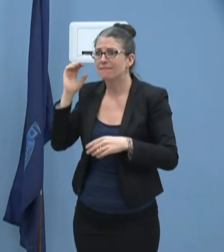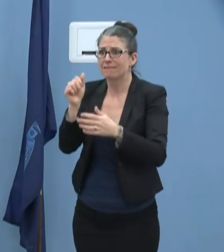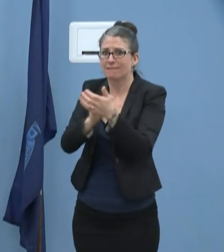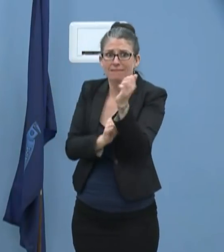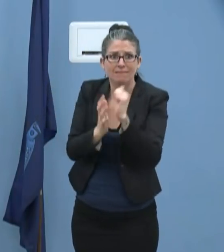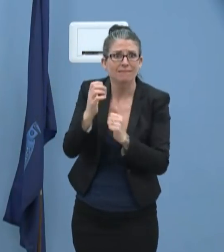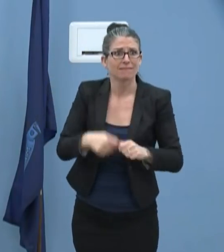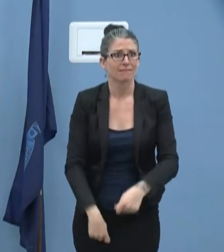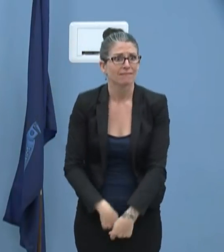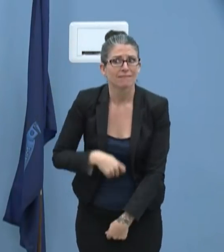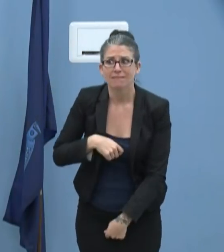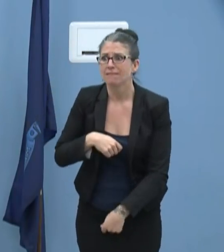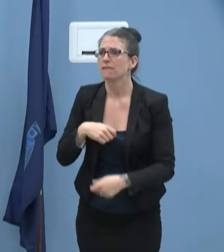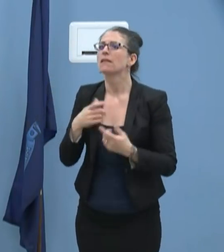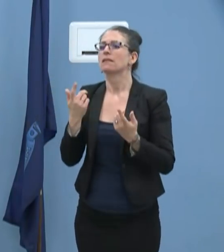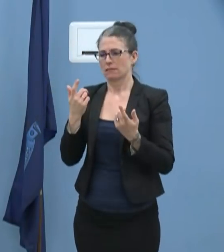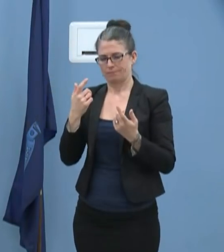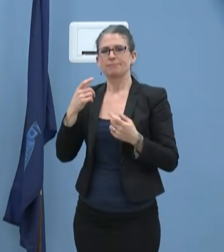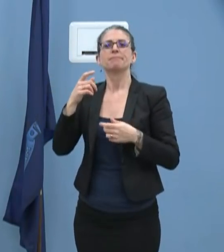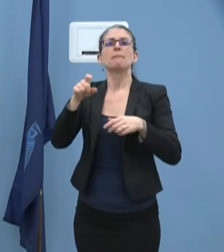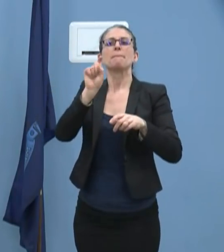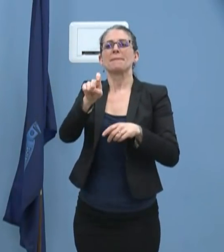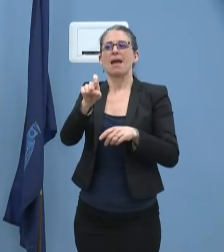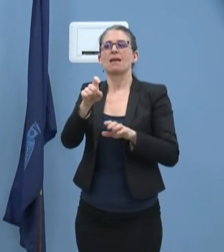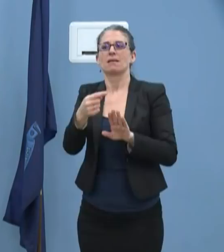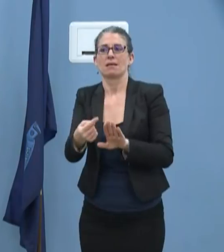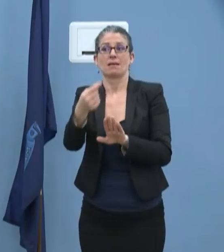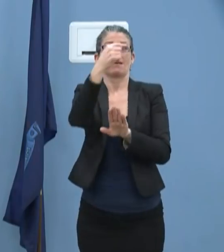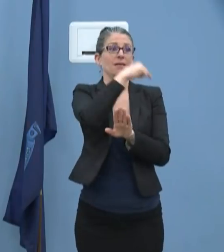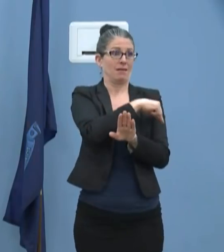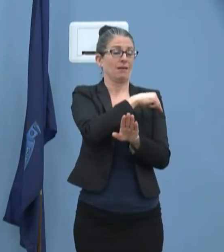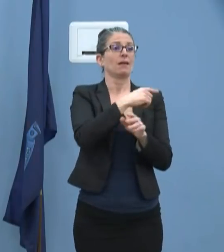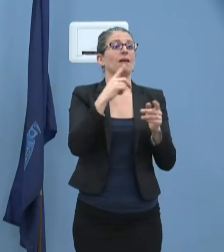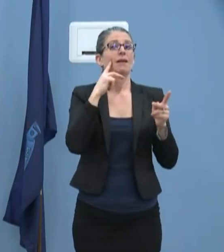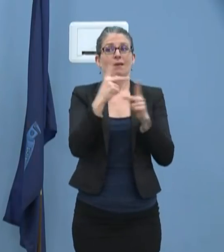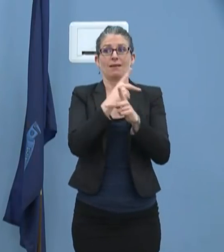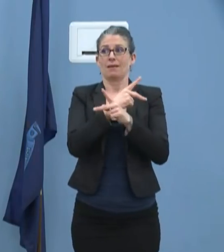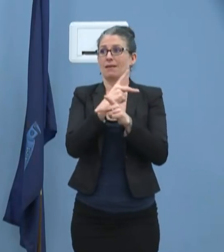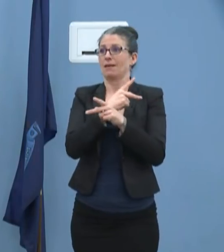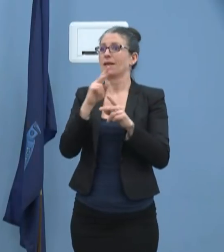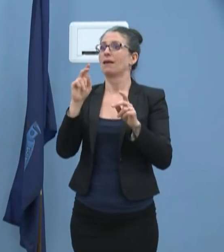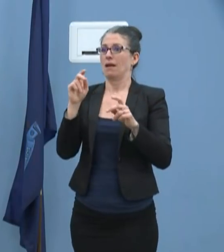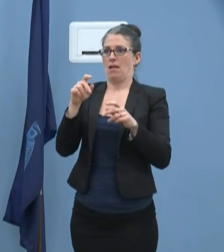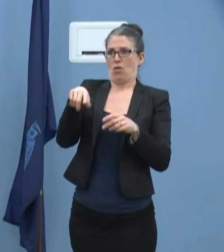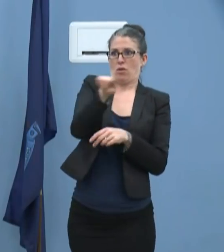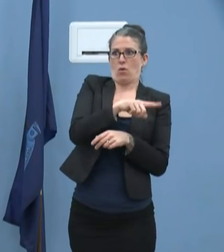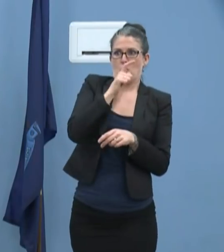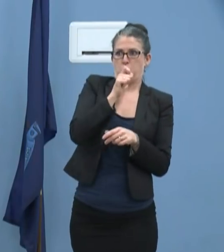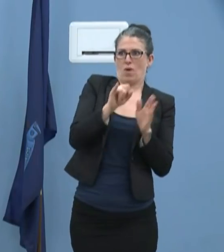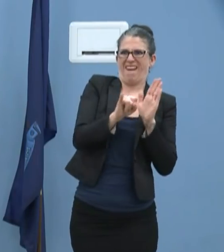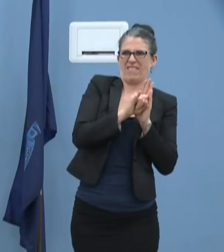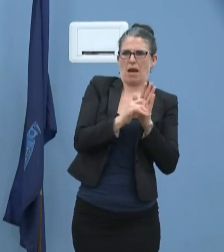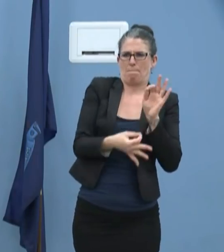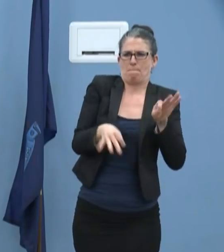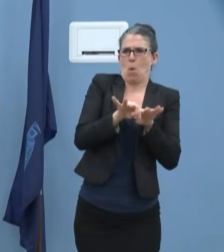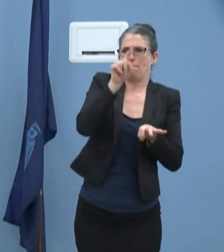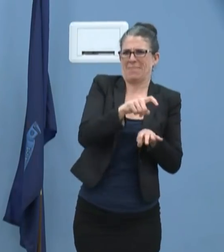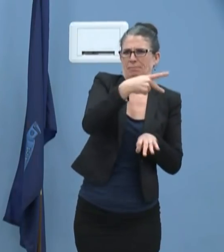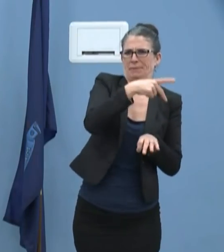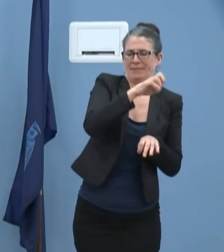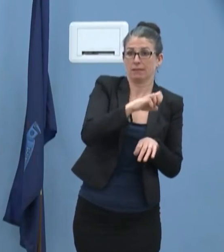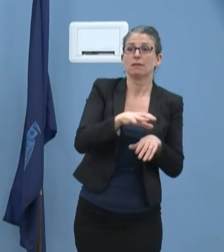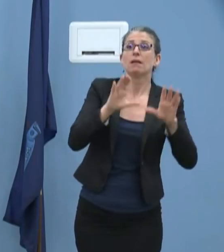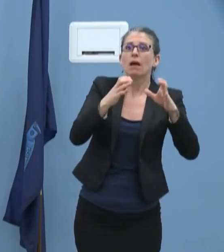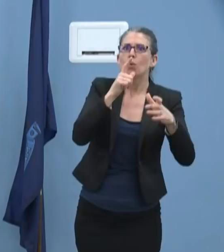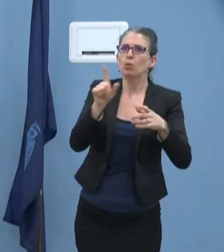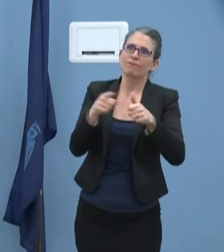first responders across the state? We are certainly aware of this concern, as are my colleagues in all other of the